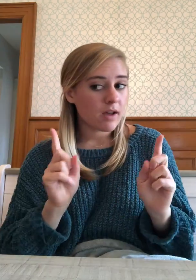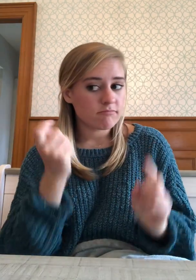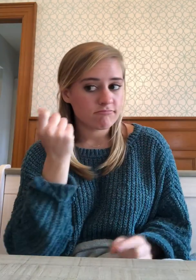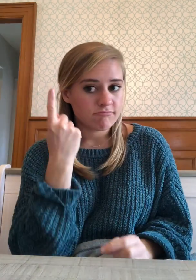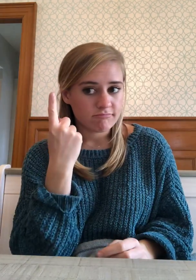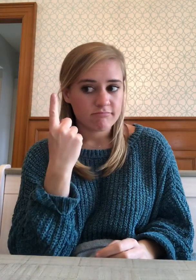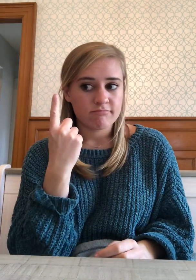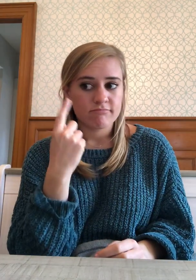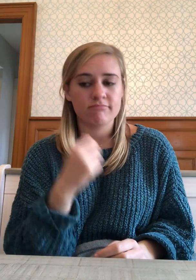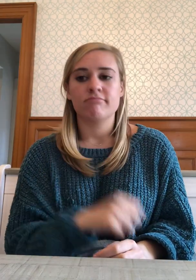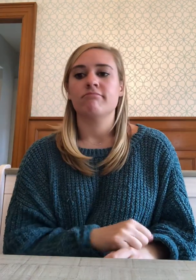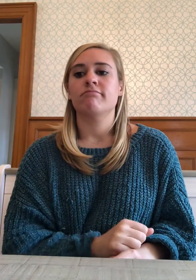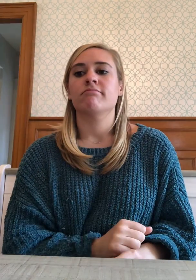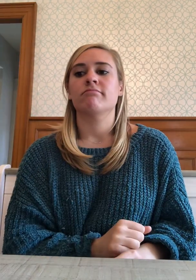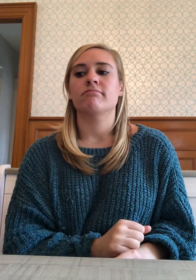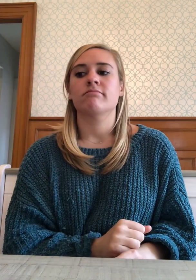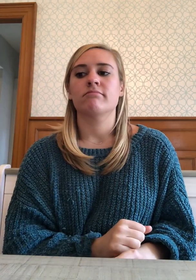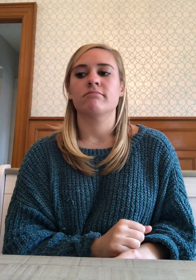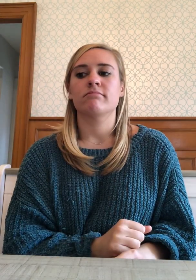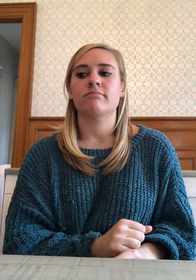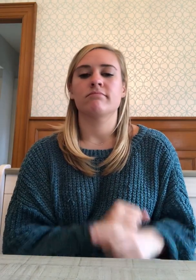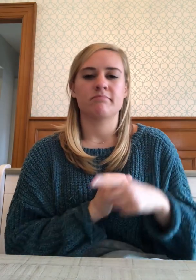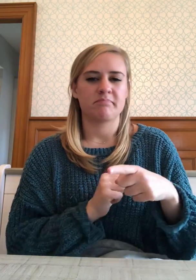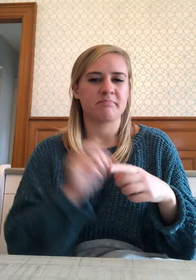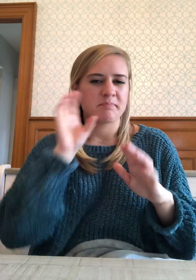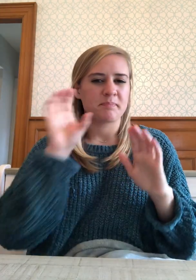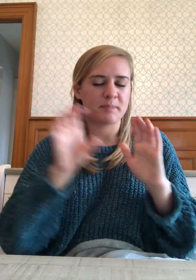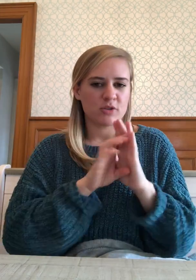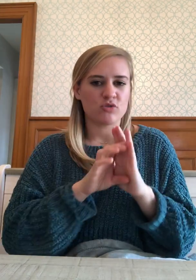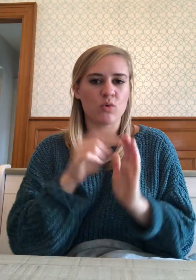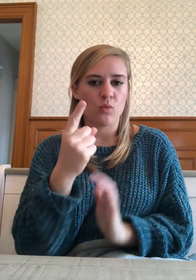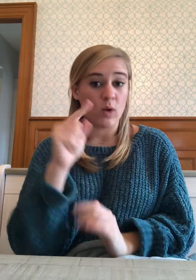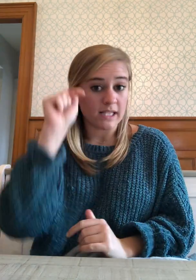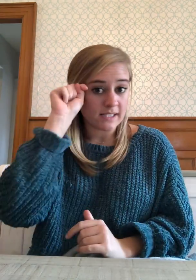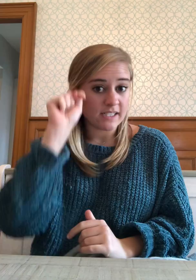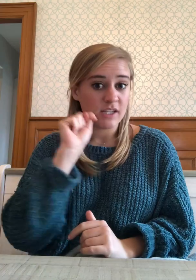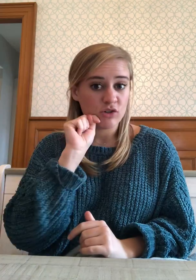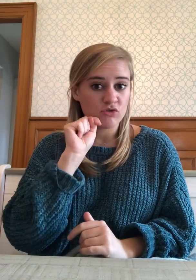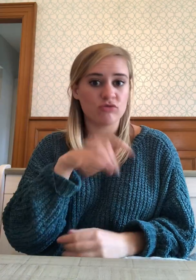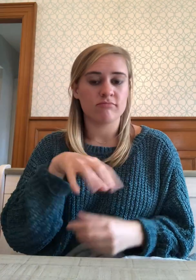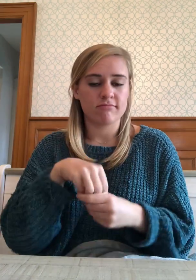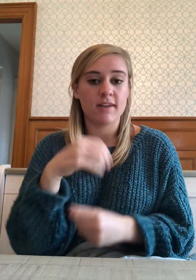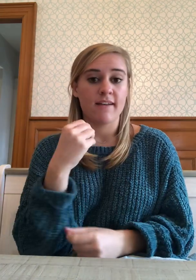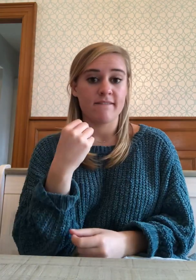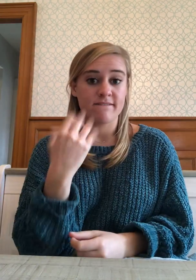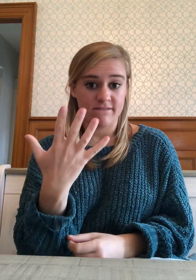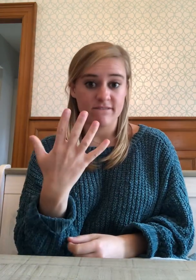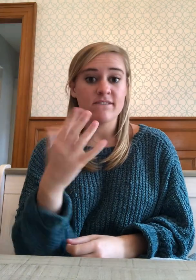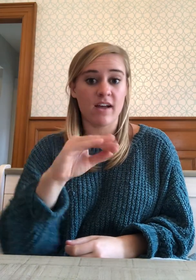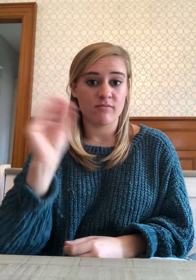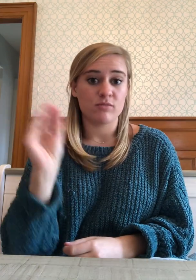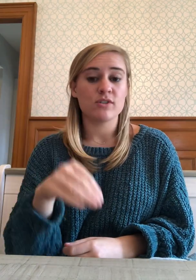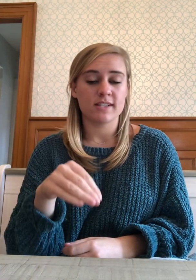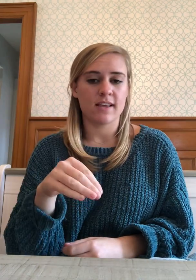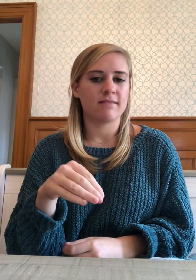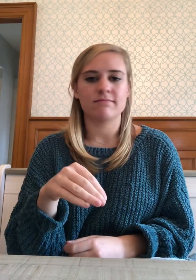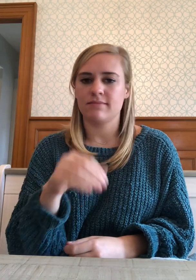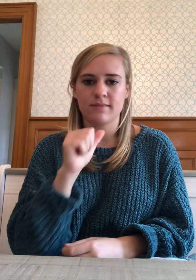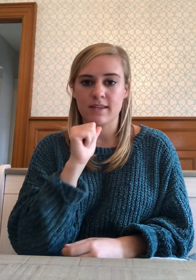this is one of the teenagers as part of the 5% that didn't stop. And yes, I do